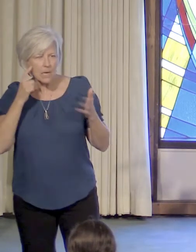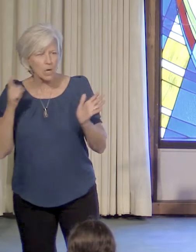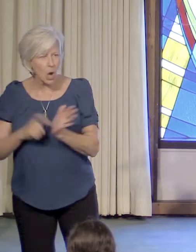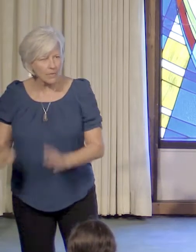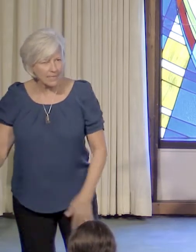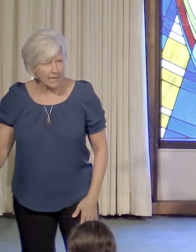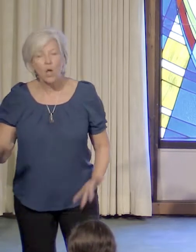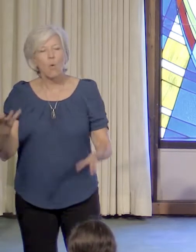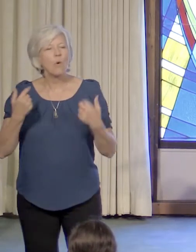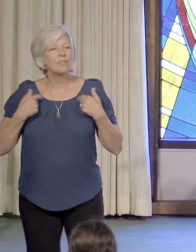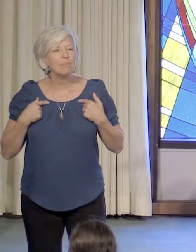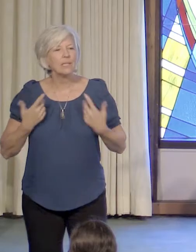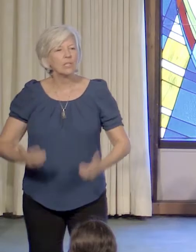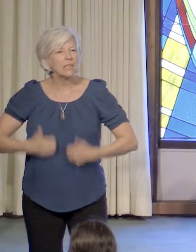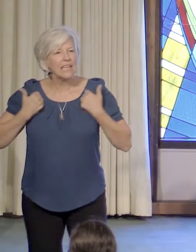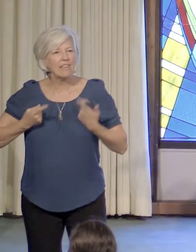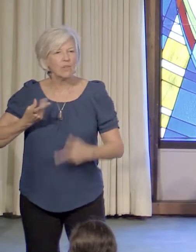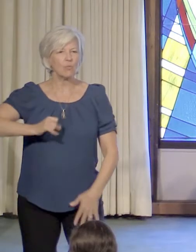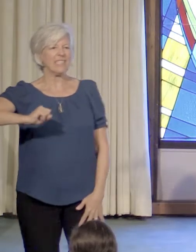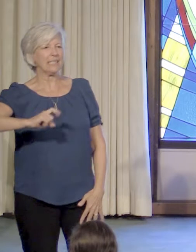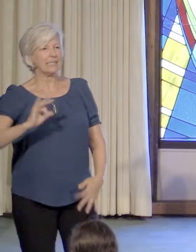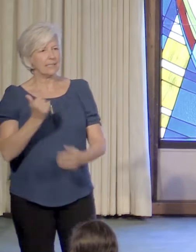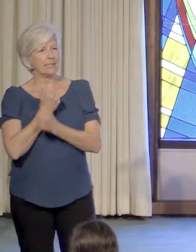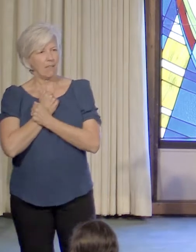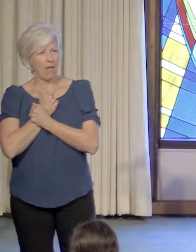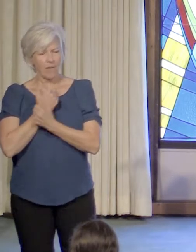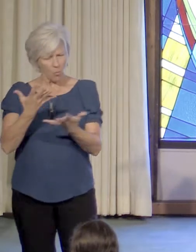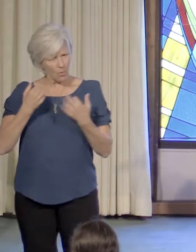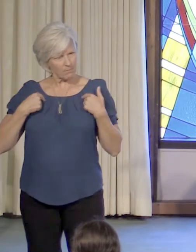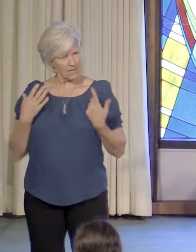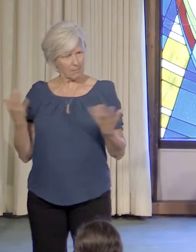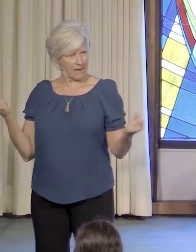in resistance to love, it wants me to be afraid.